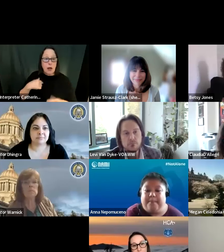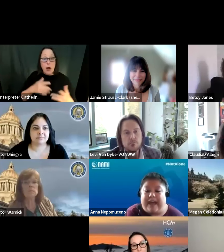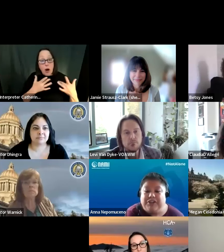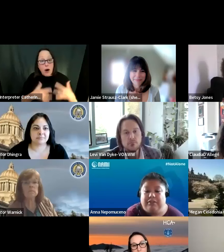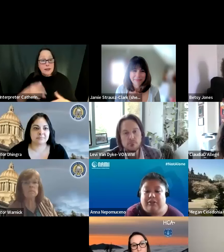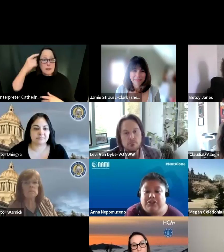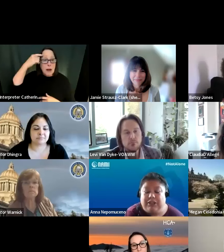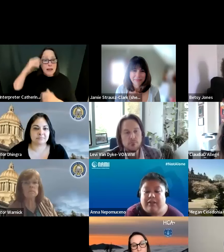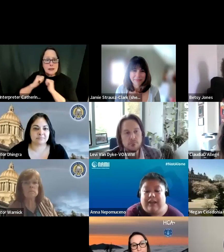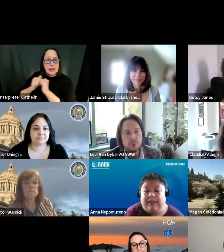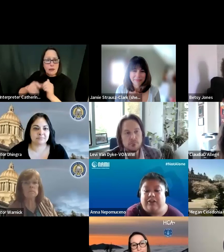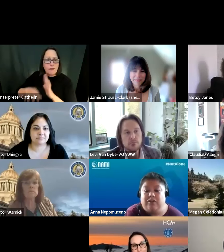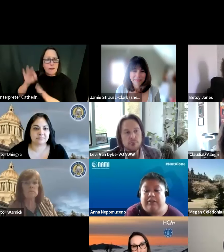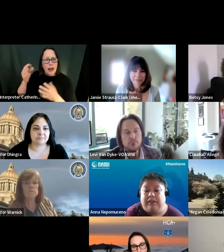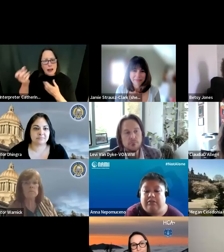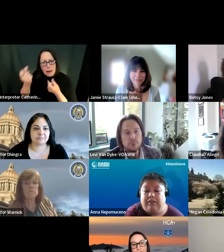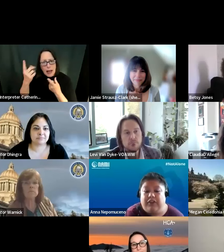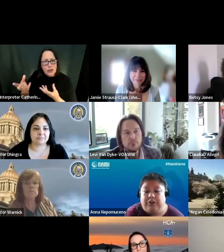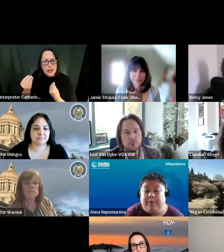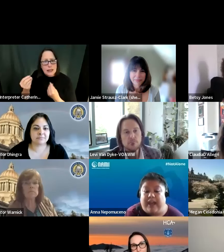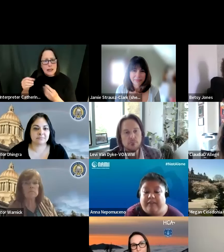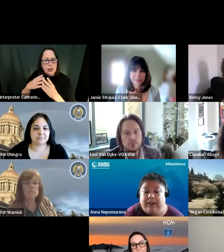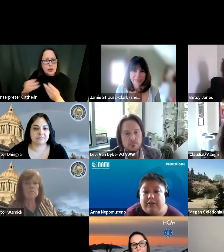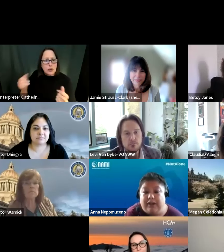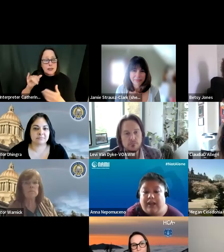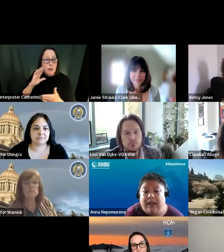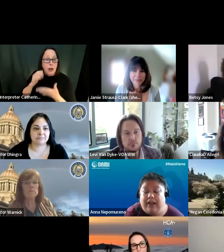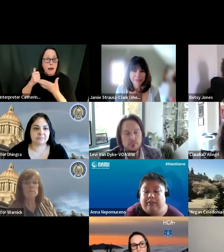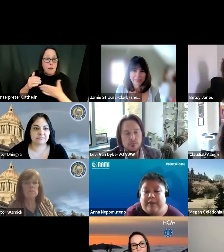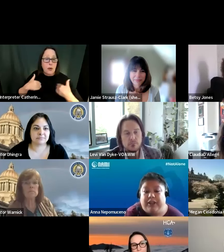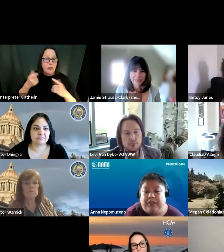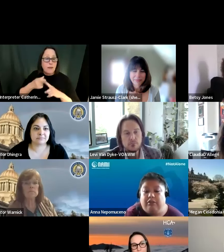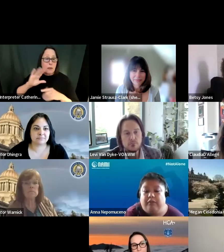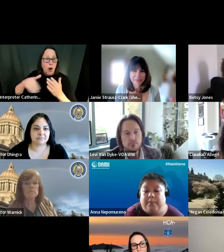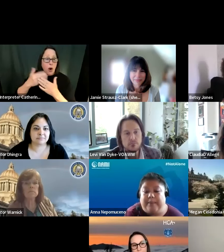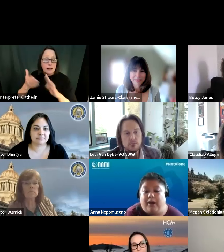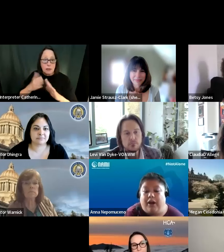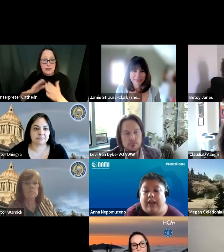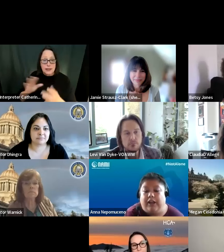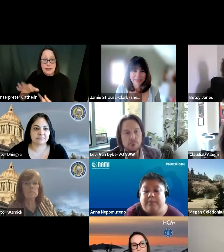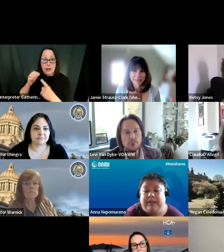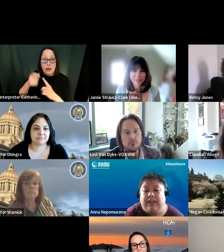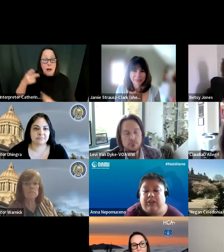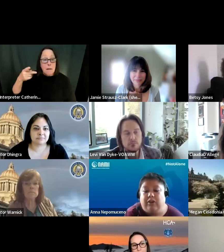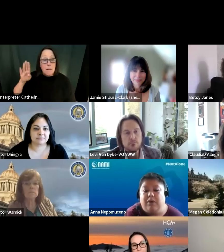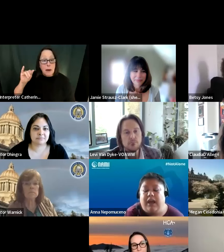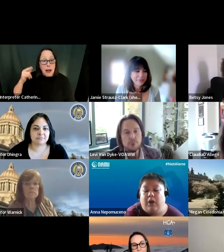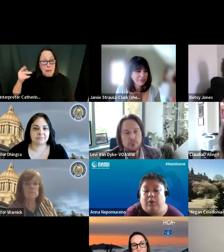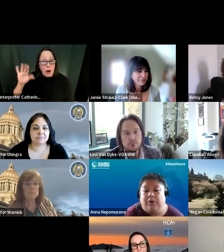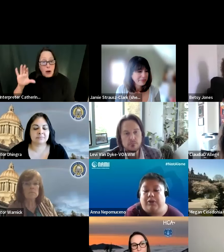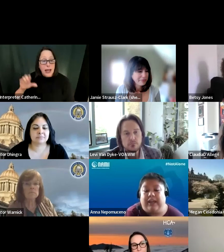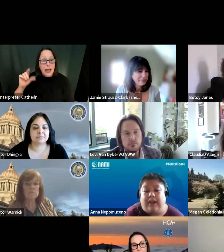find compassionate solutions that address the needs of youth from every community, especially those from BIPOC,